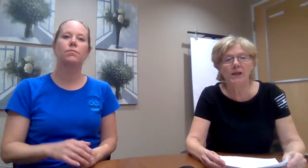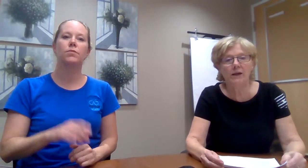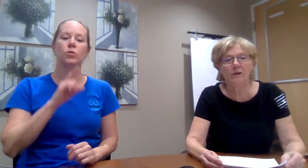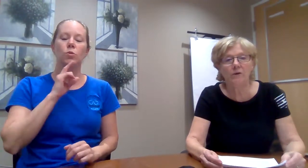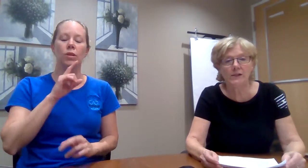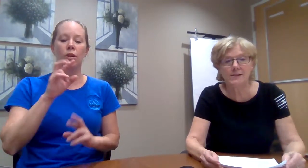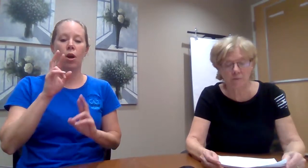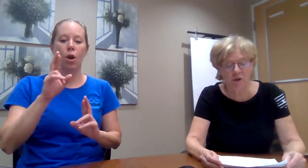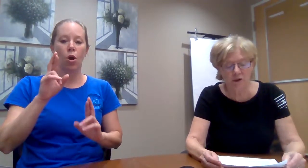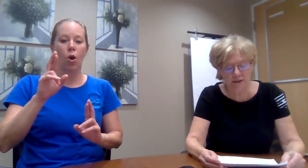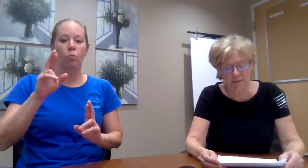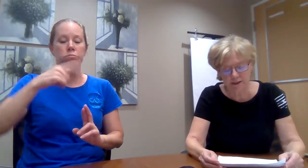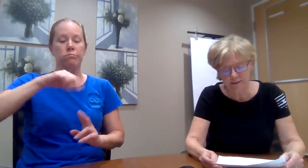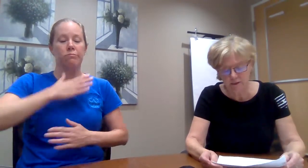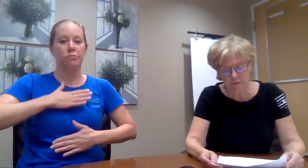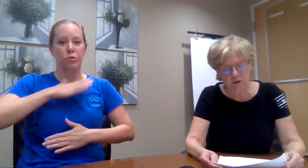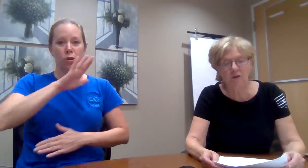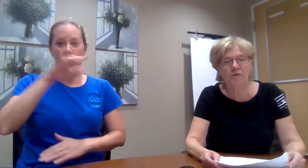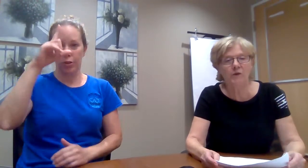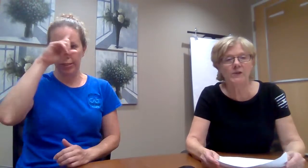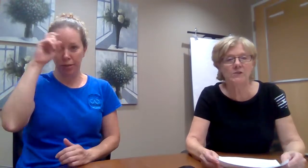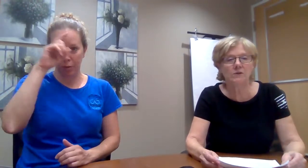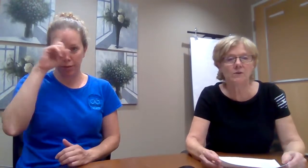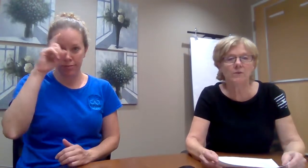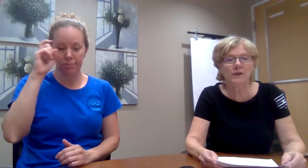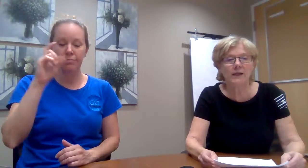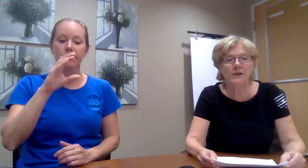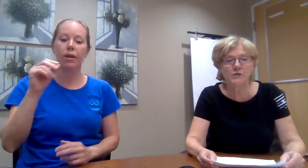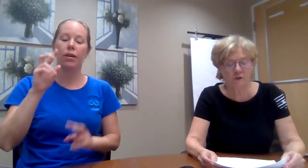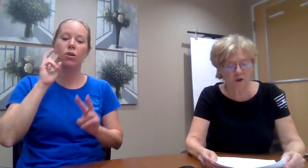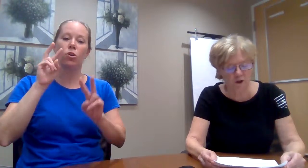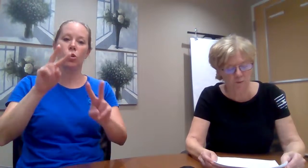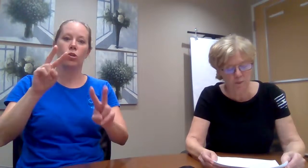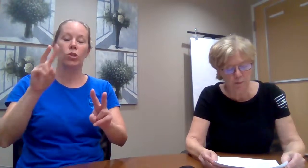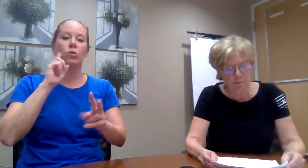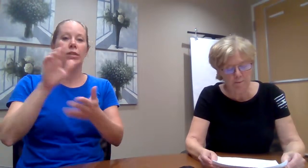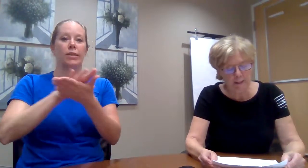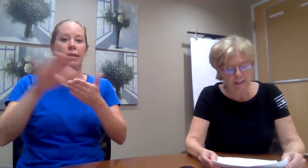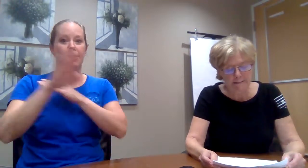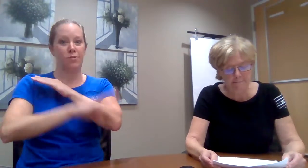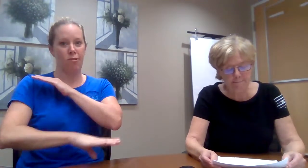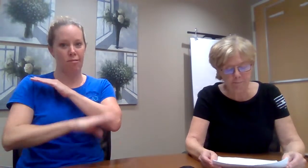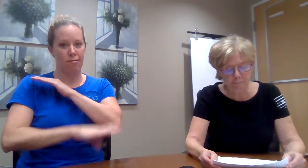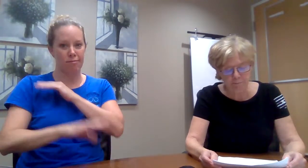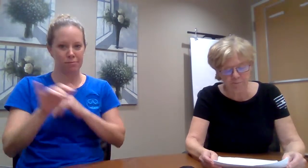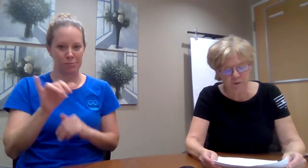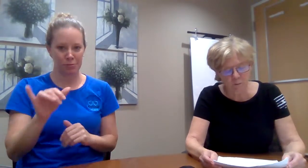hope everybody had a great summer and looking forward to a really nice fall.